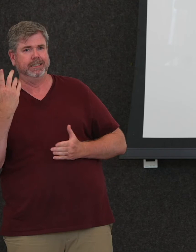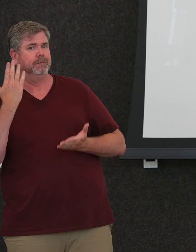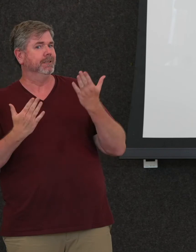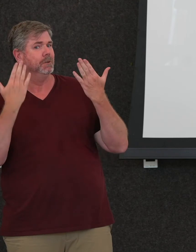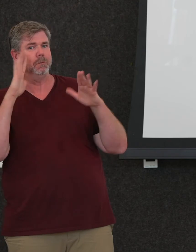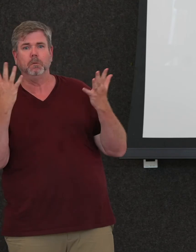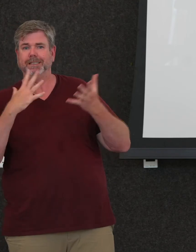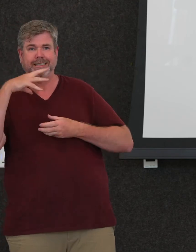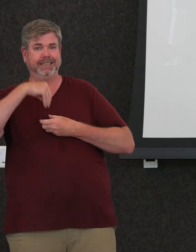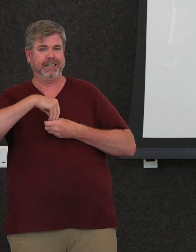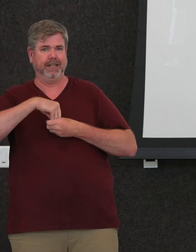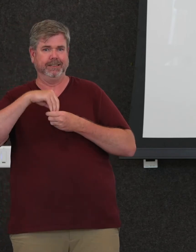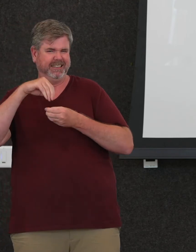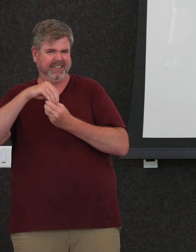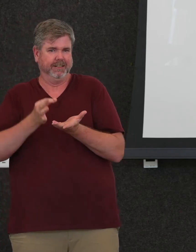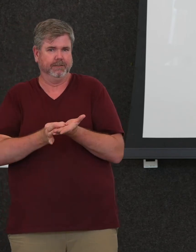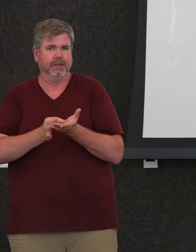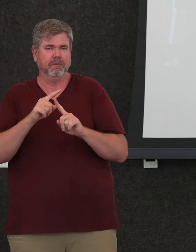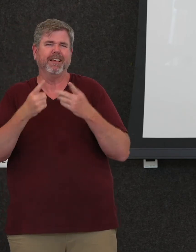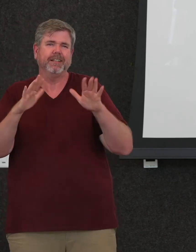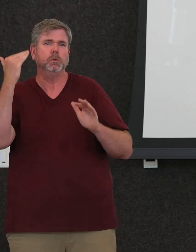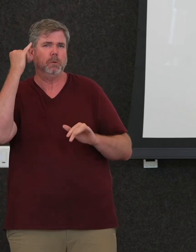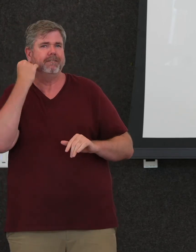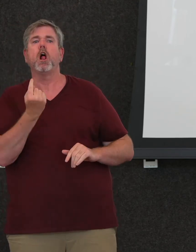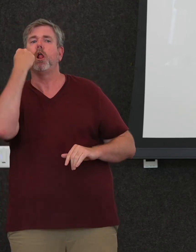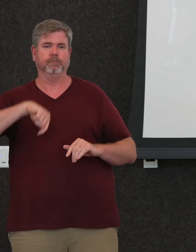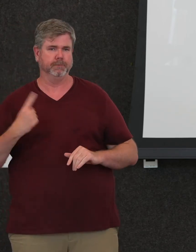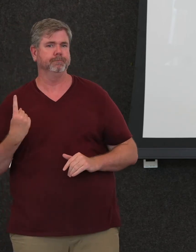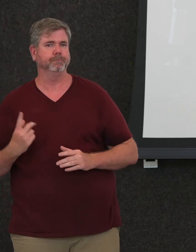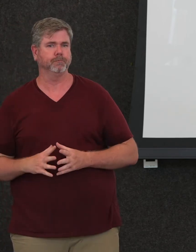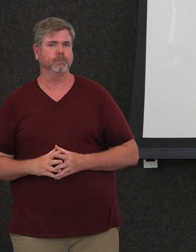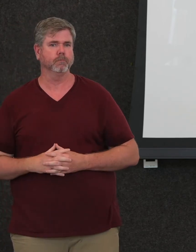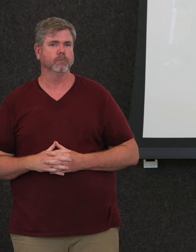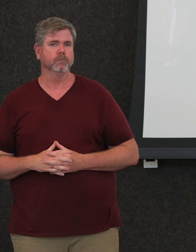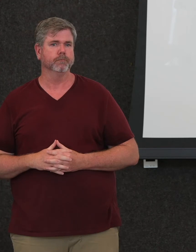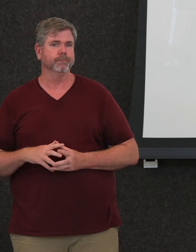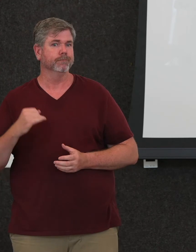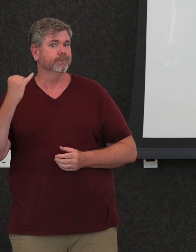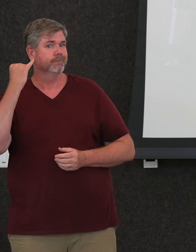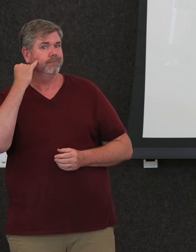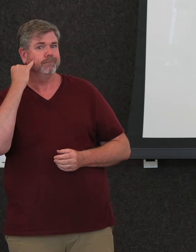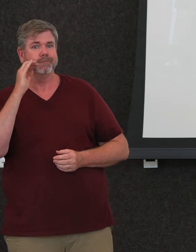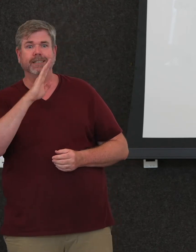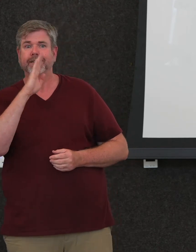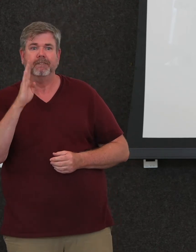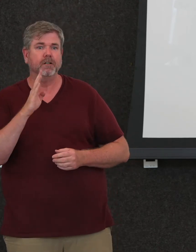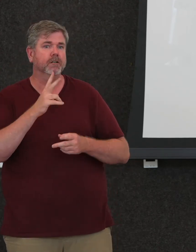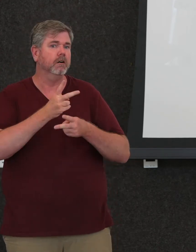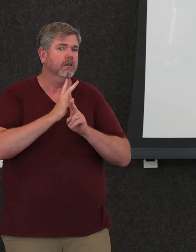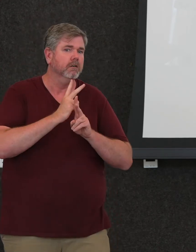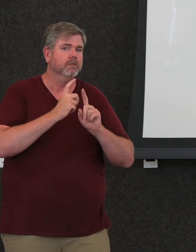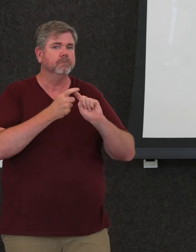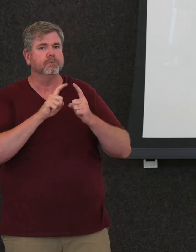they are. So someone who's really never used street drugs or used drugs off of a friend before is not going to encounter this as a major